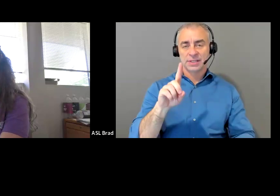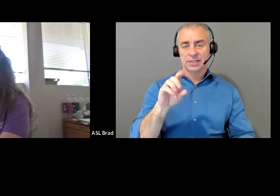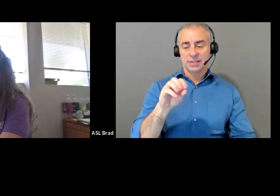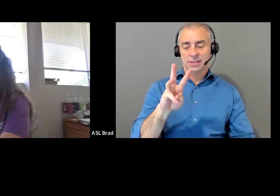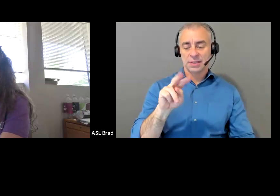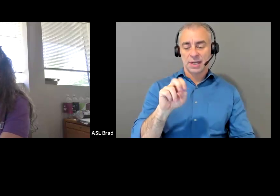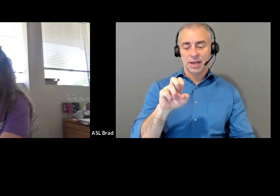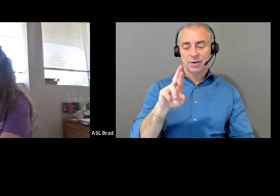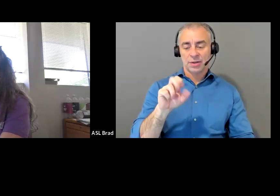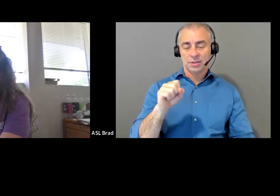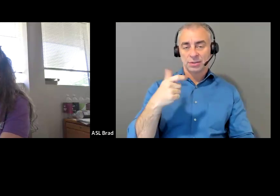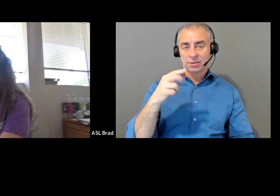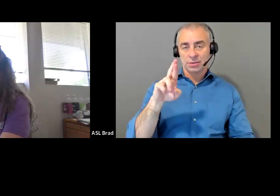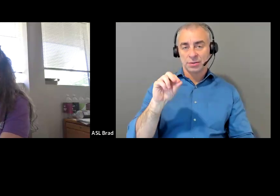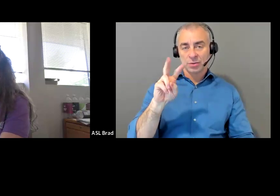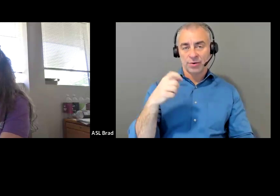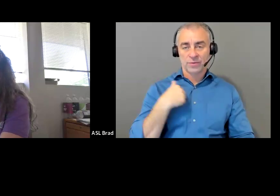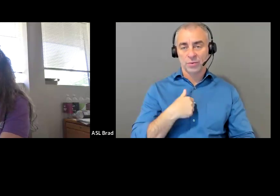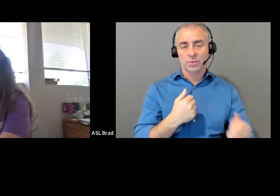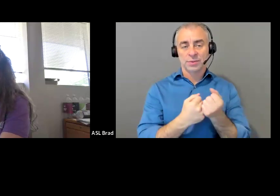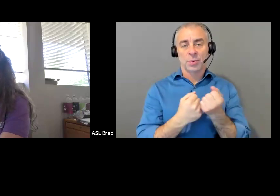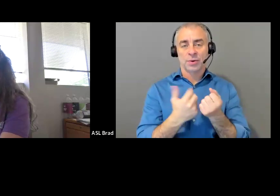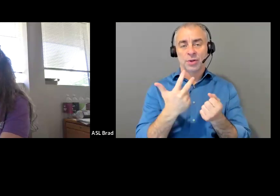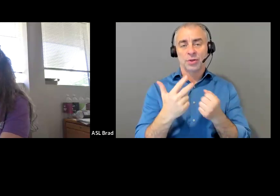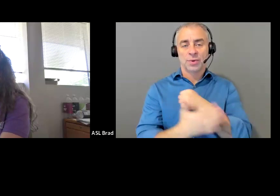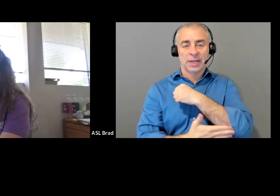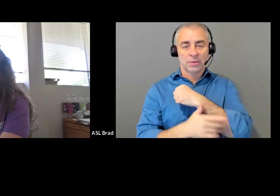cover DuPage, Kane, and Kendall County. So we have quite a